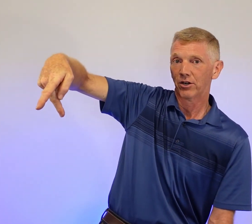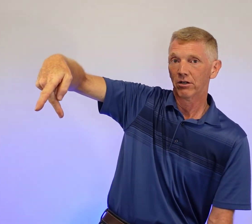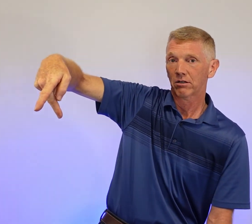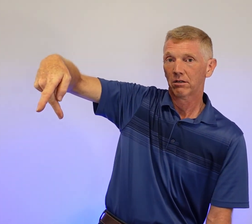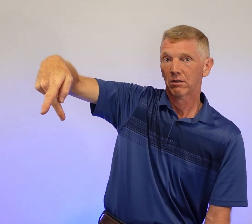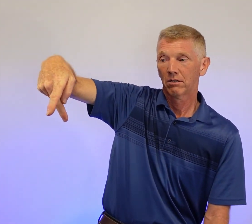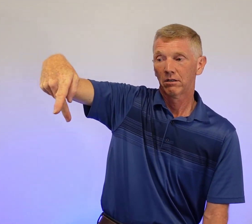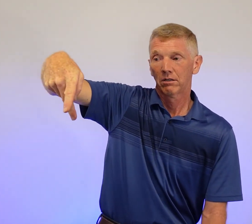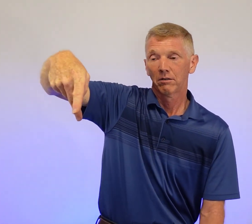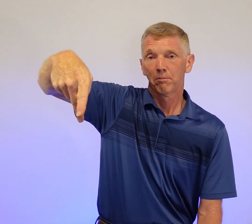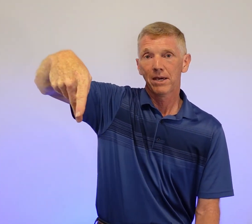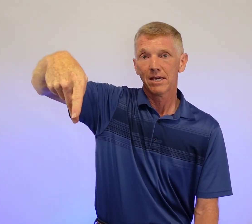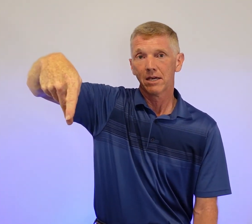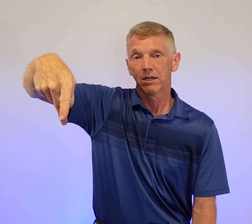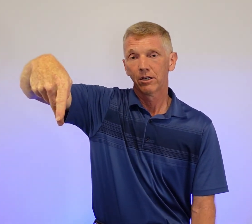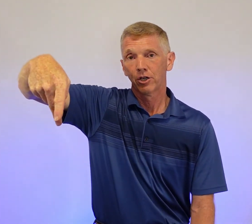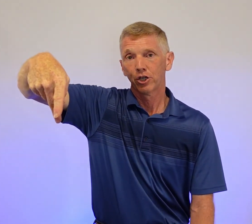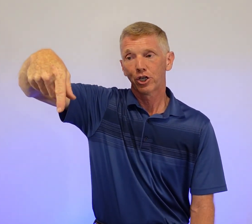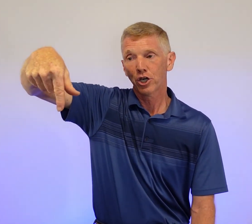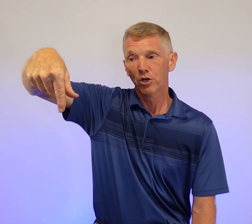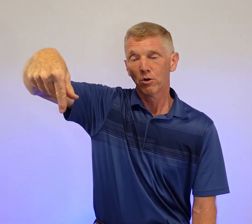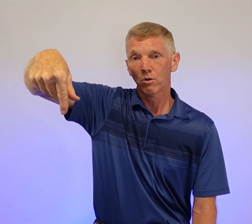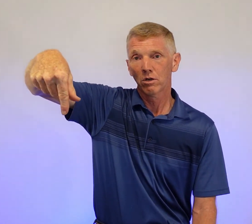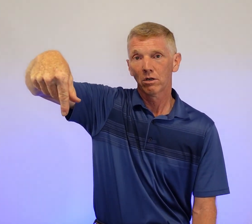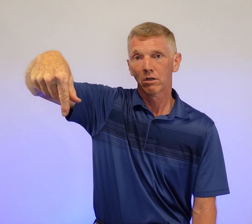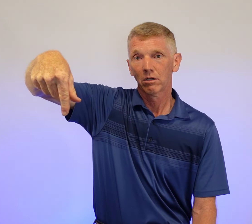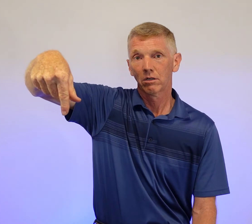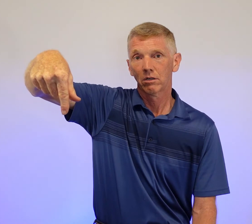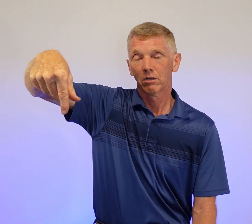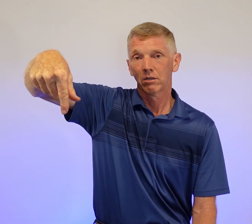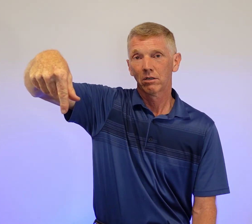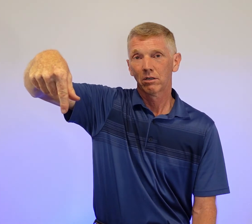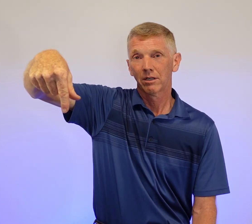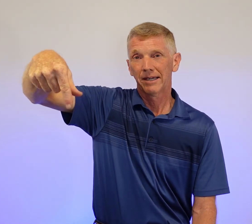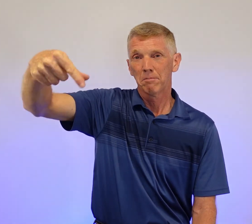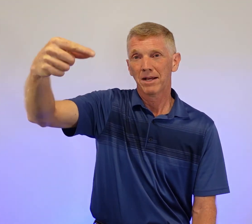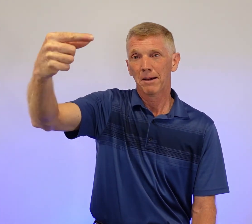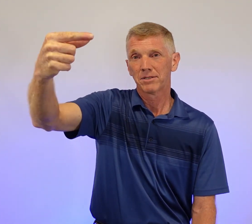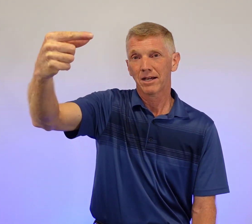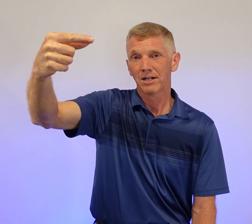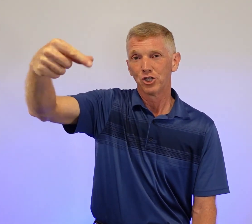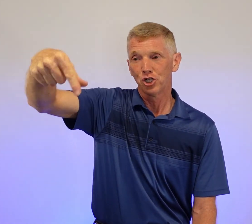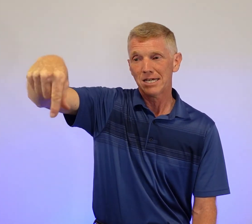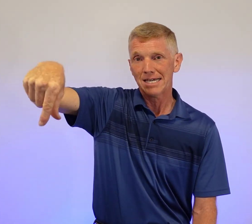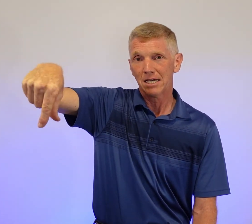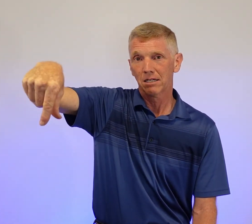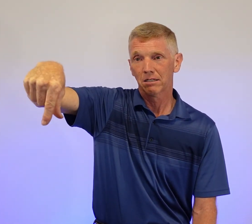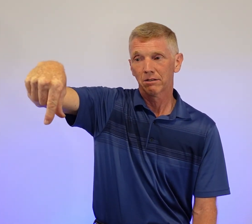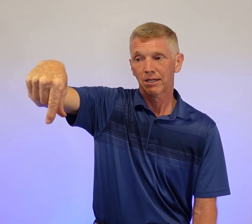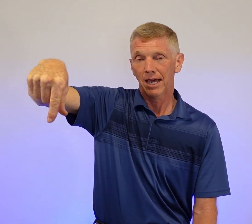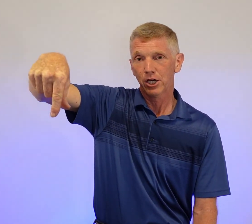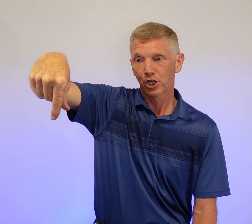finger, P. Q can be an upside G, okay?